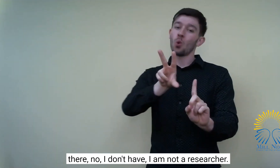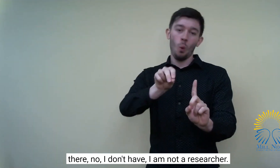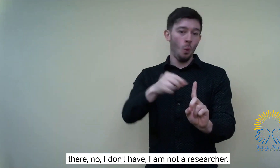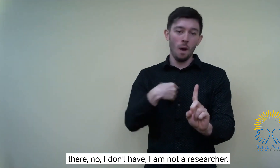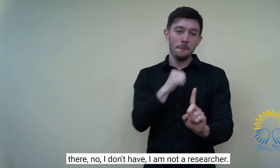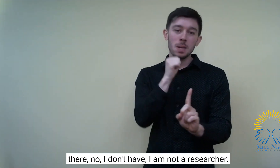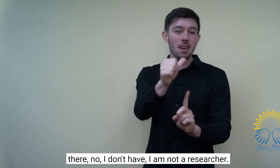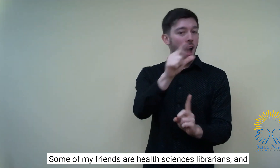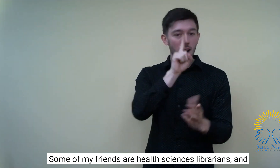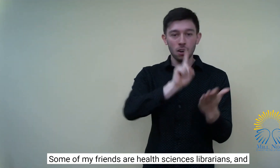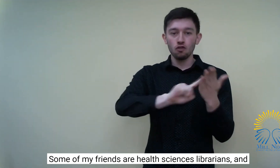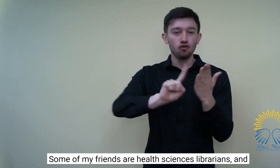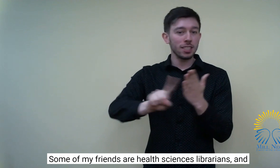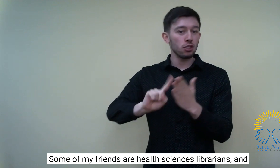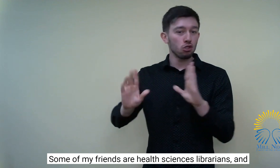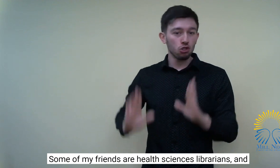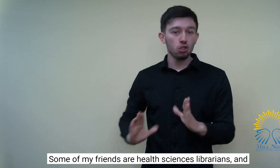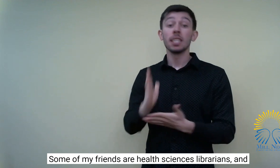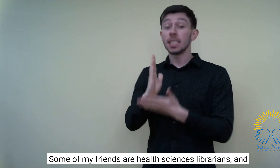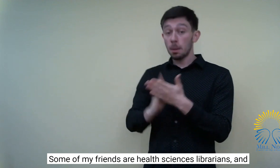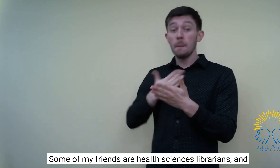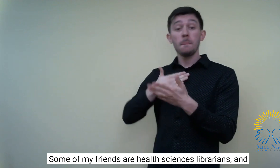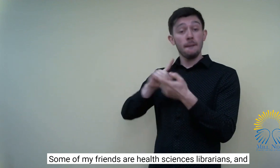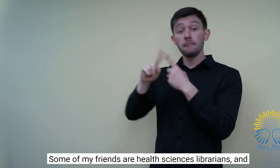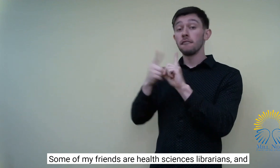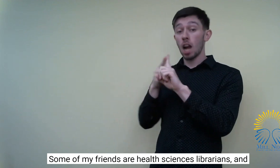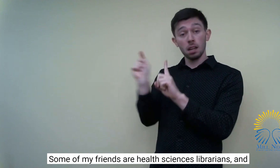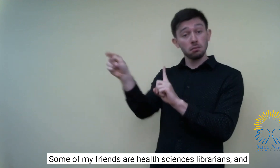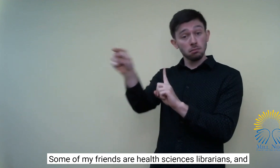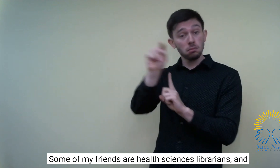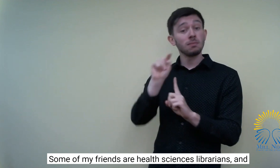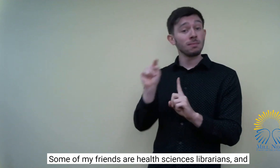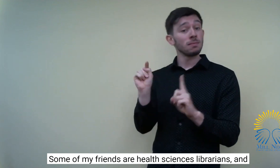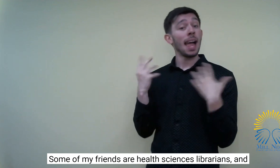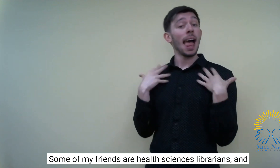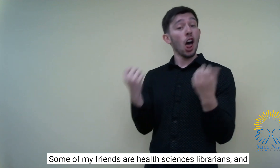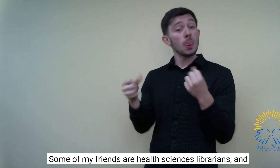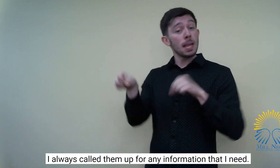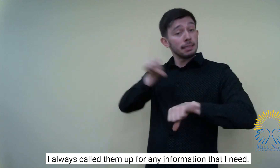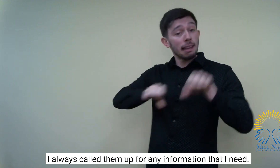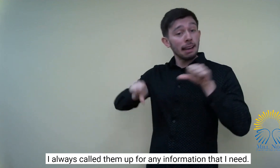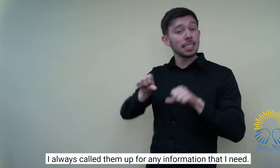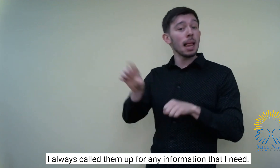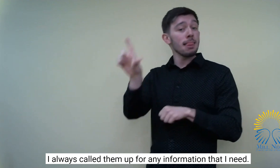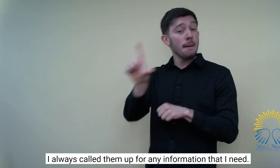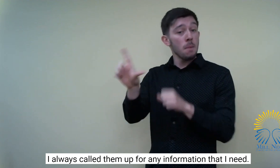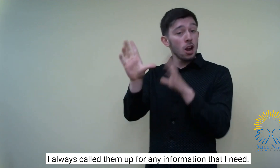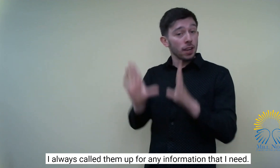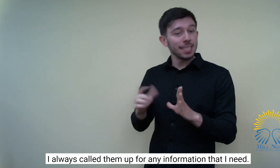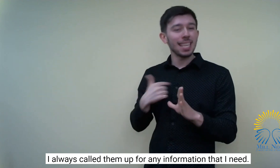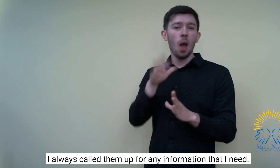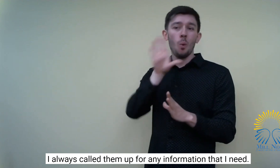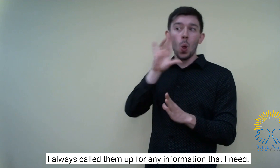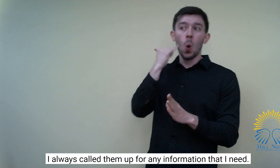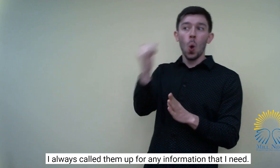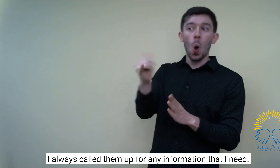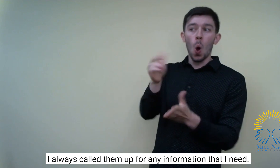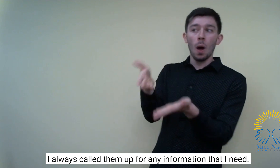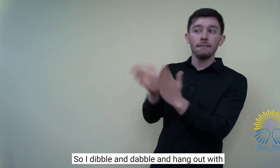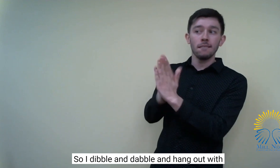researcher. Some of my friends are health sciences librarians, and I always call them up for any information that I need.